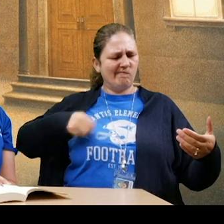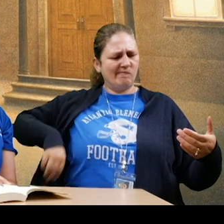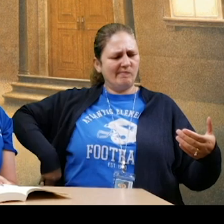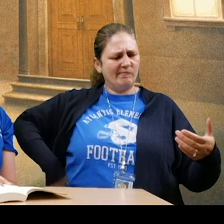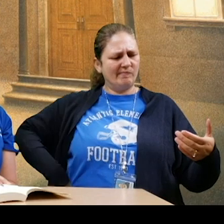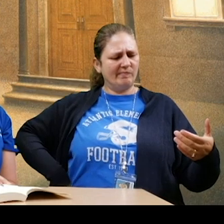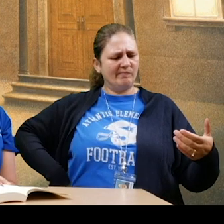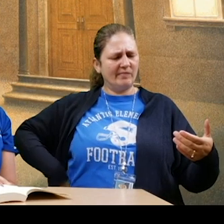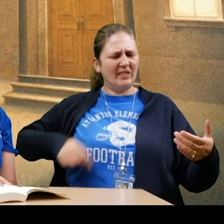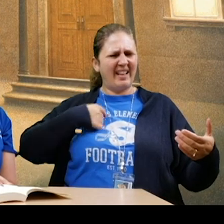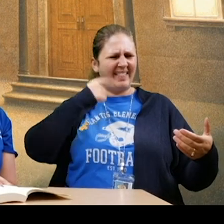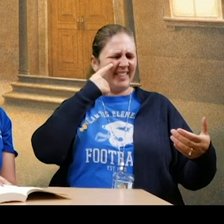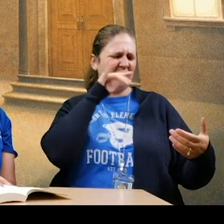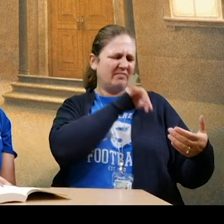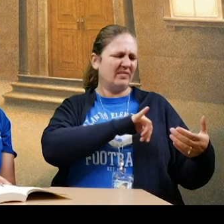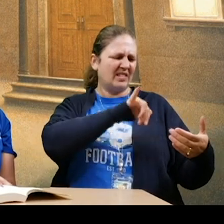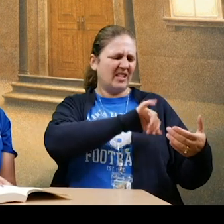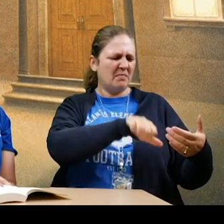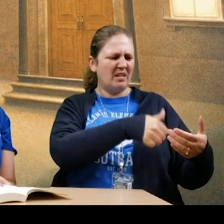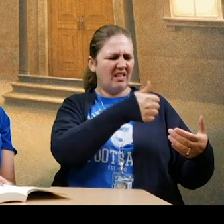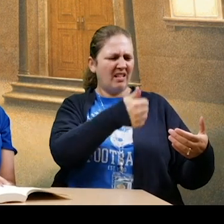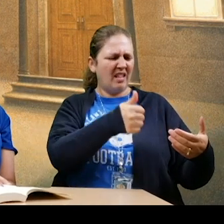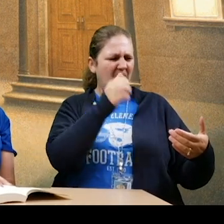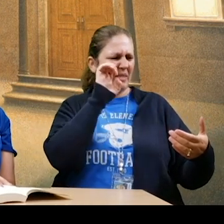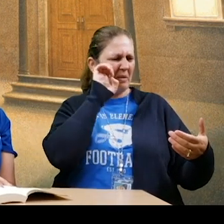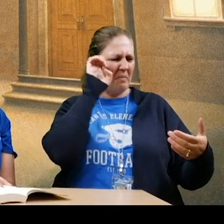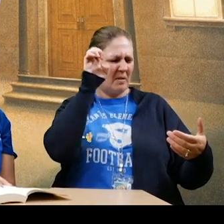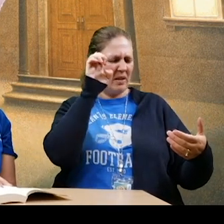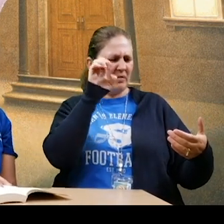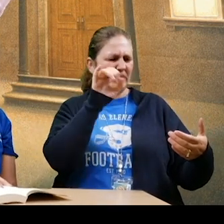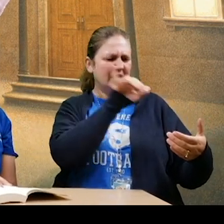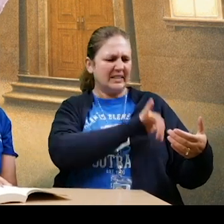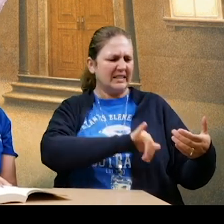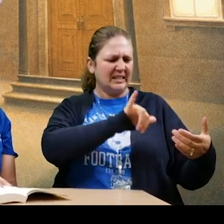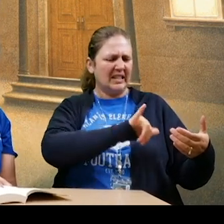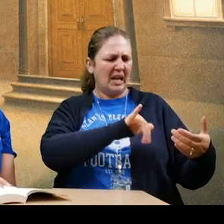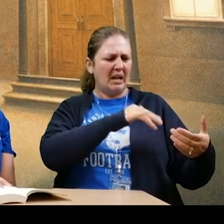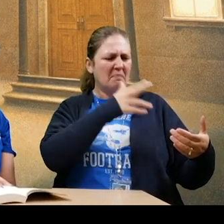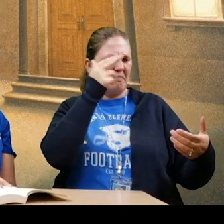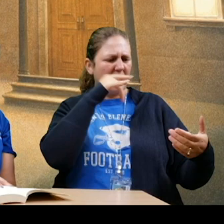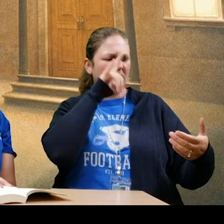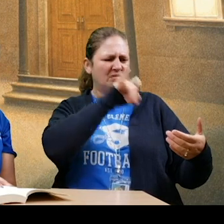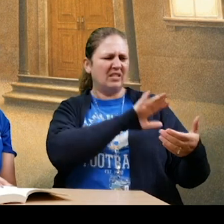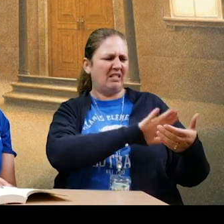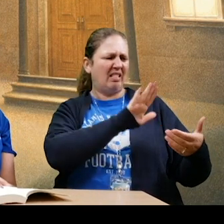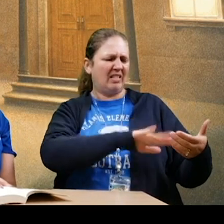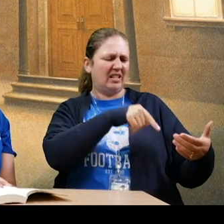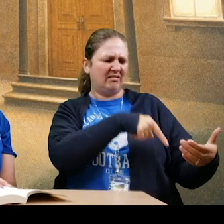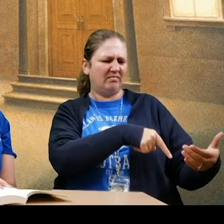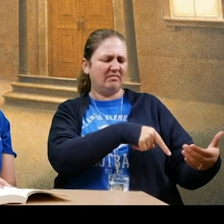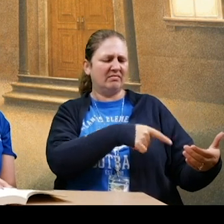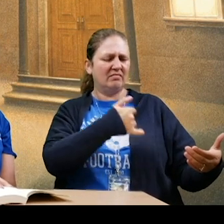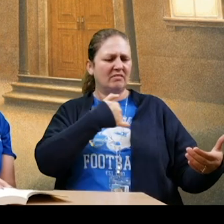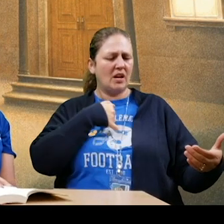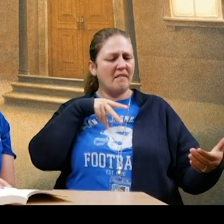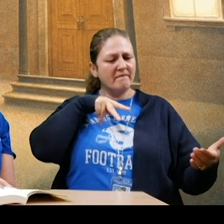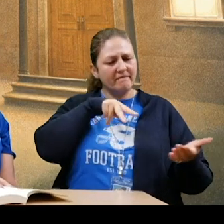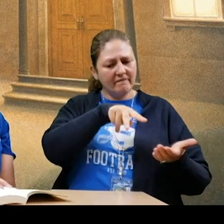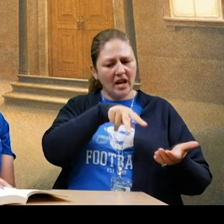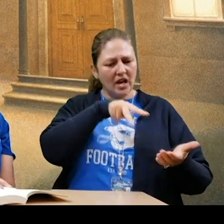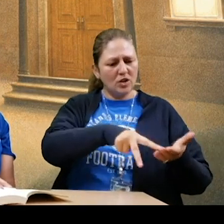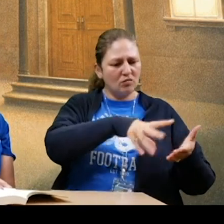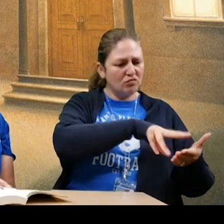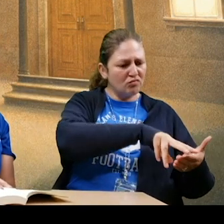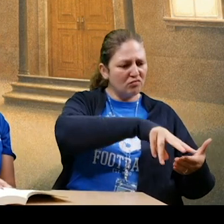reckon you're just like every other thing in this house, something needing to be cleaned and dusted." And so the maid vacuumed